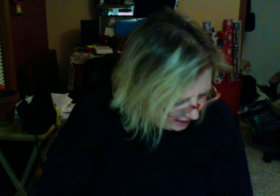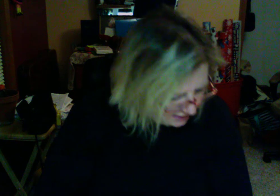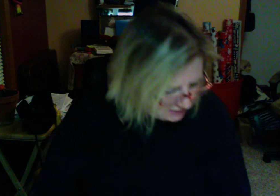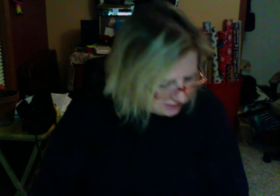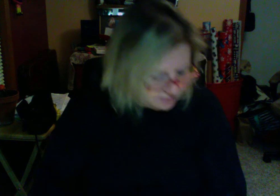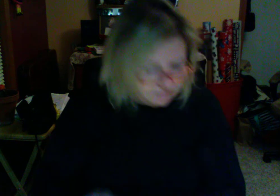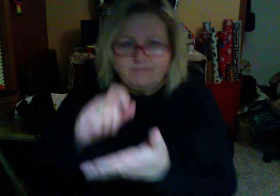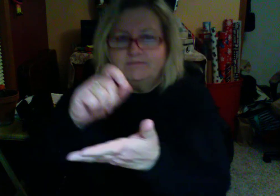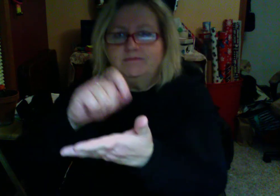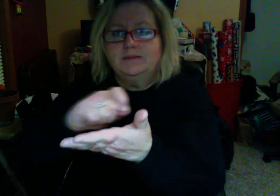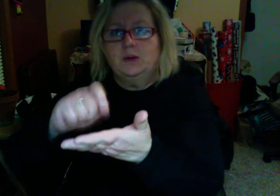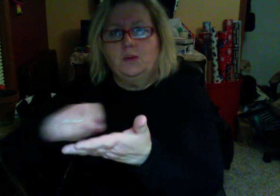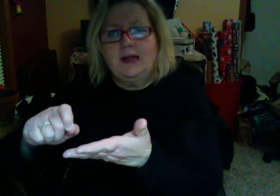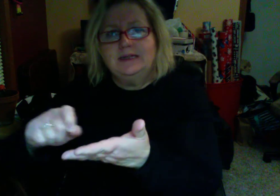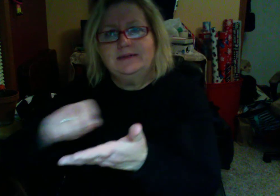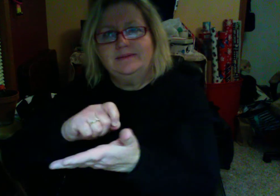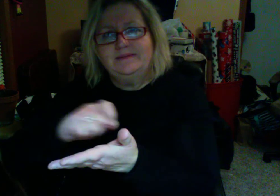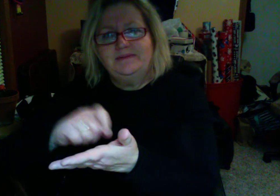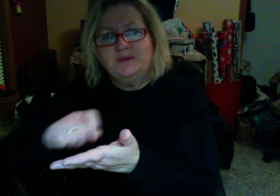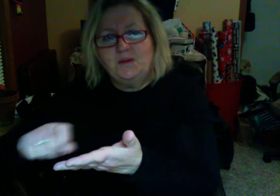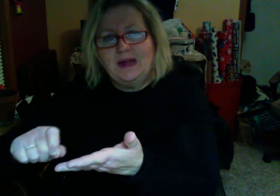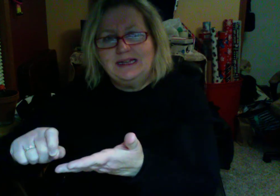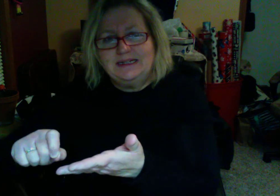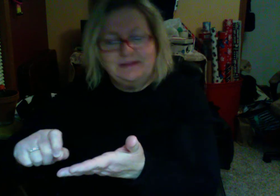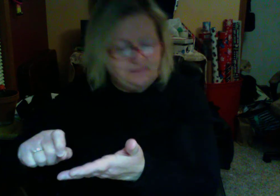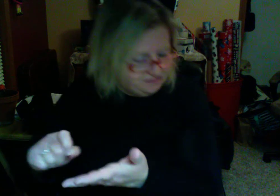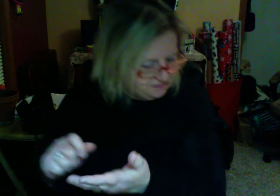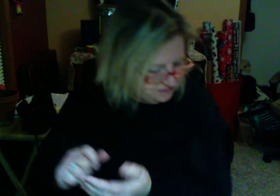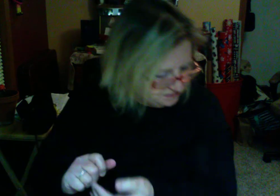Write. Write. Write.